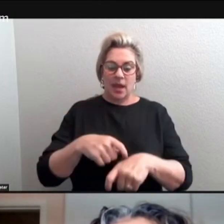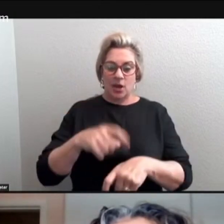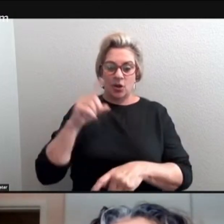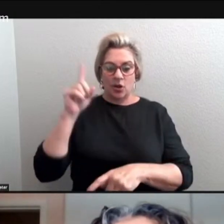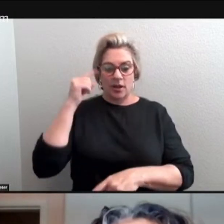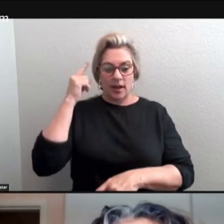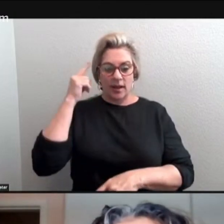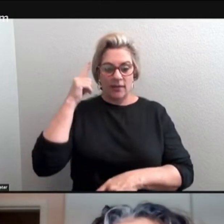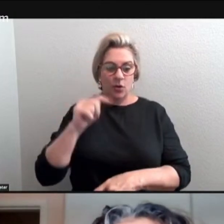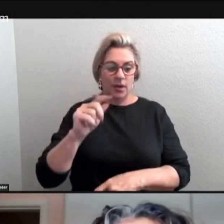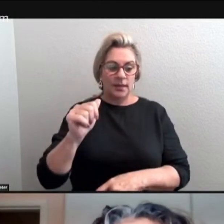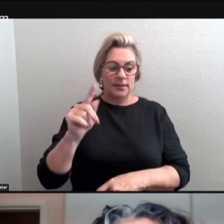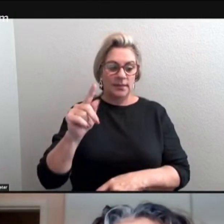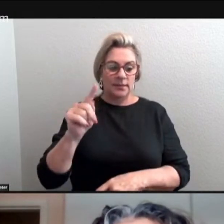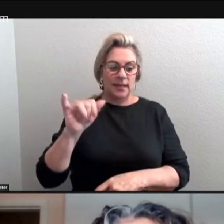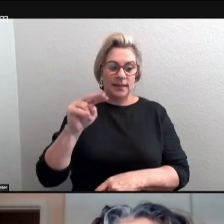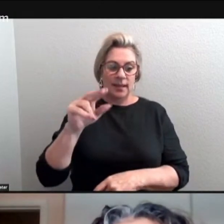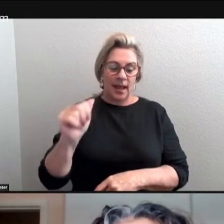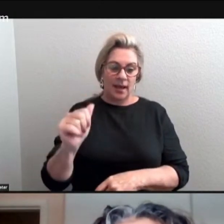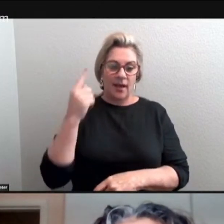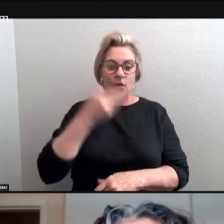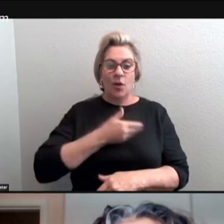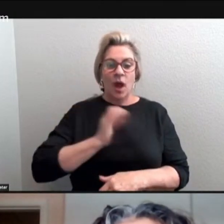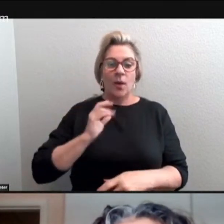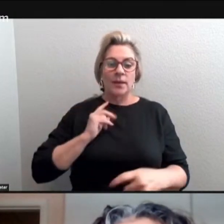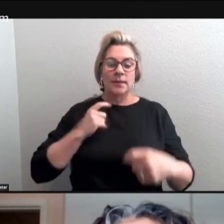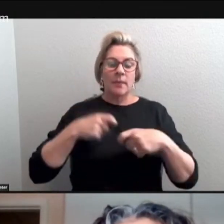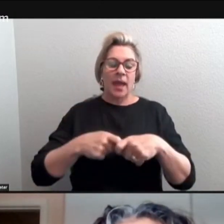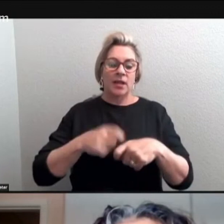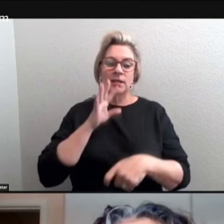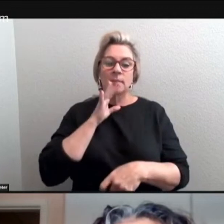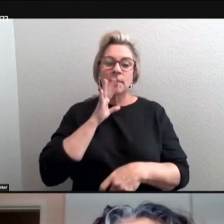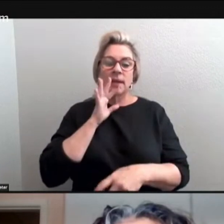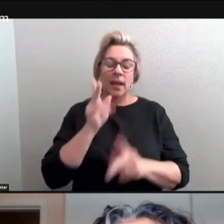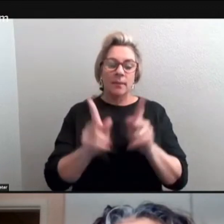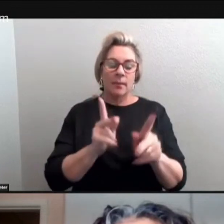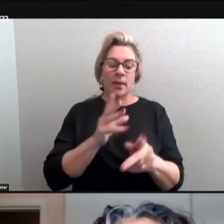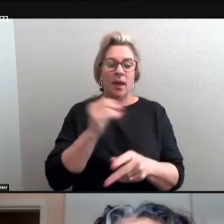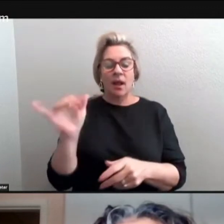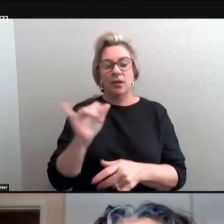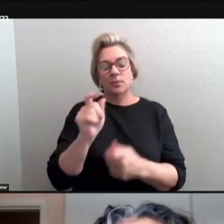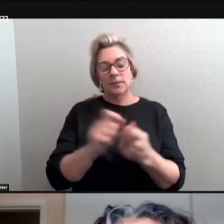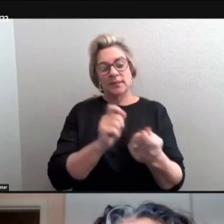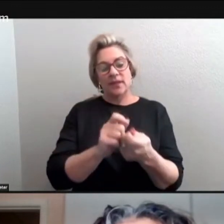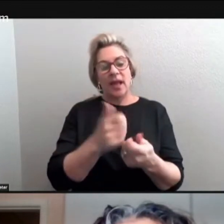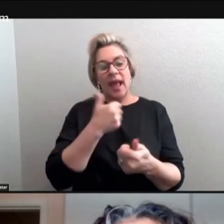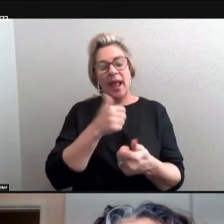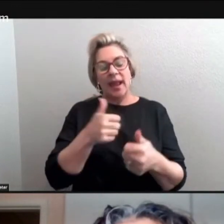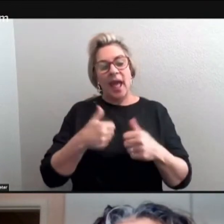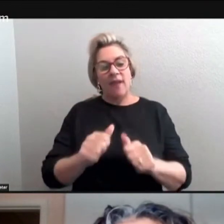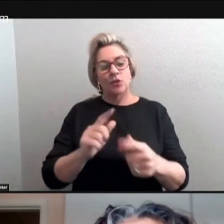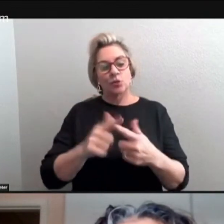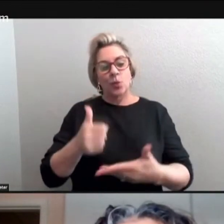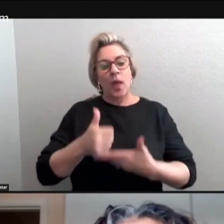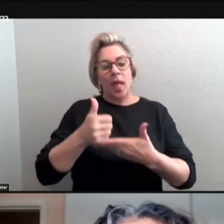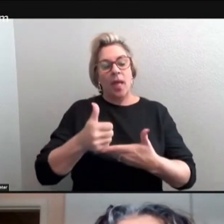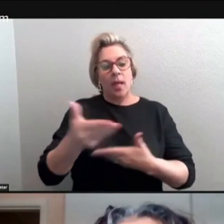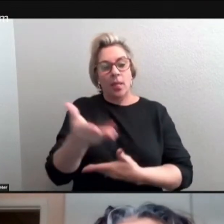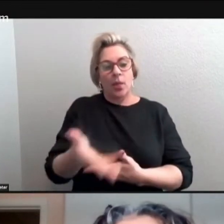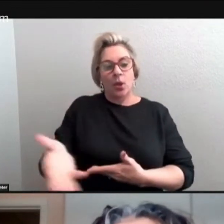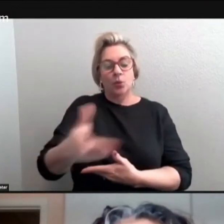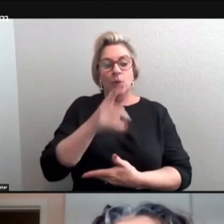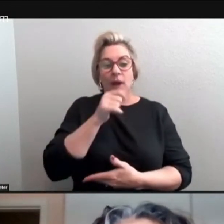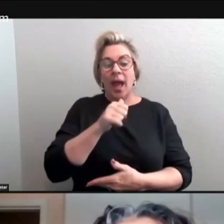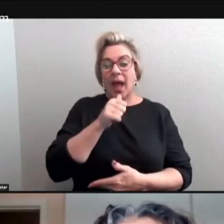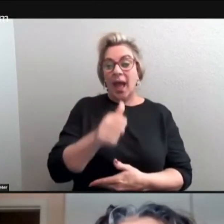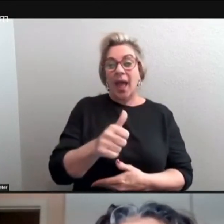or Tatyana, for our Spanish-speaking audience. And also specifically, is there any efforts to help those who are not citizens